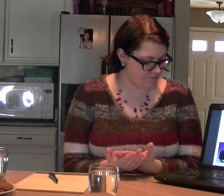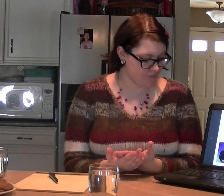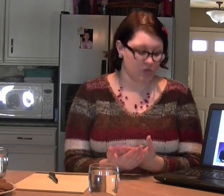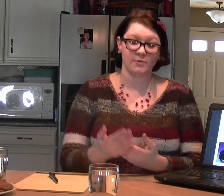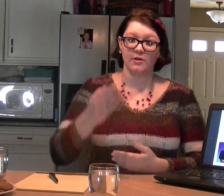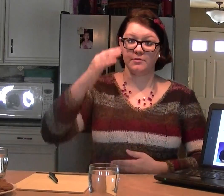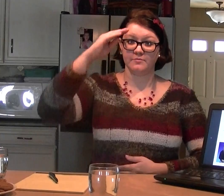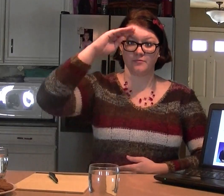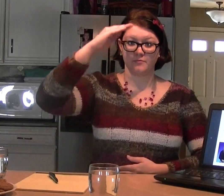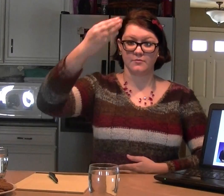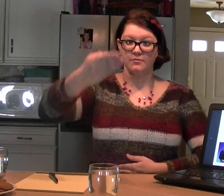You're welcome.